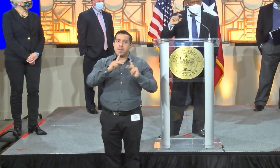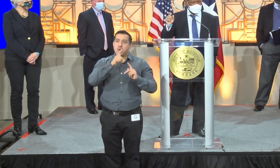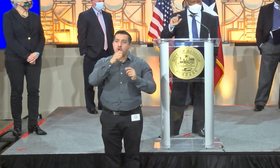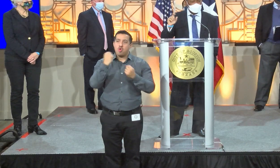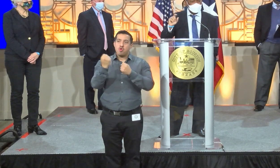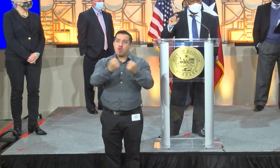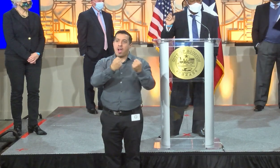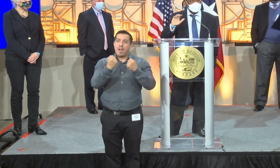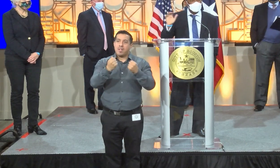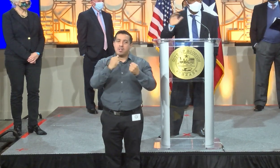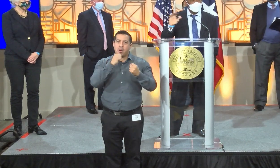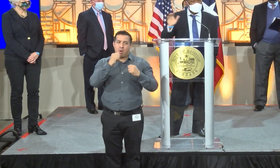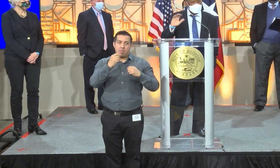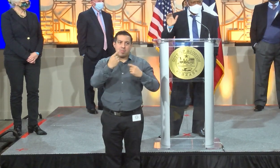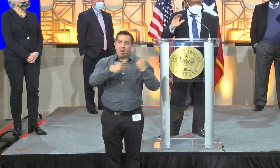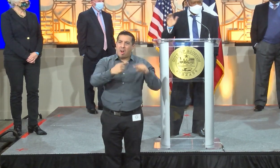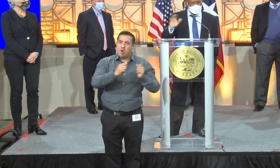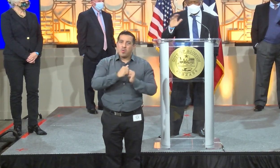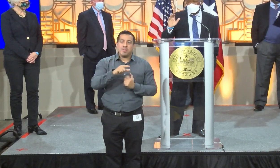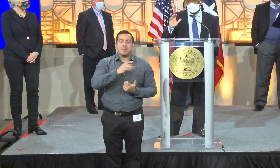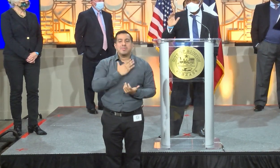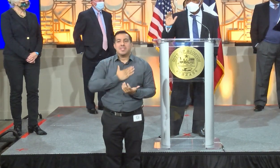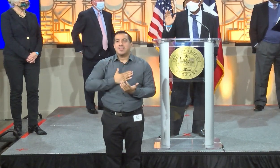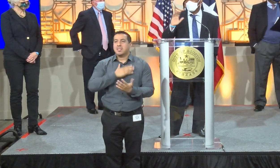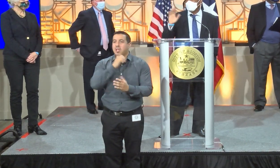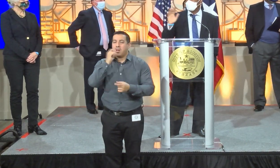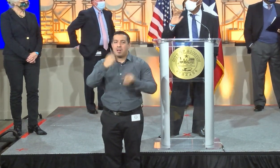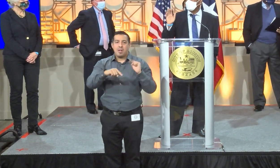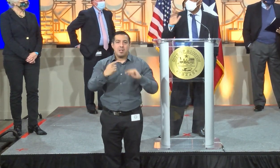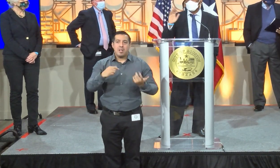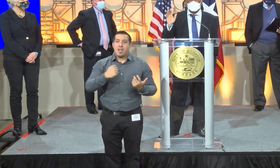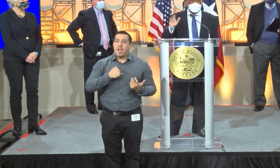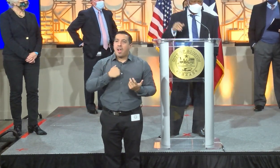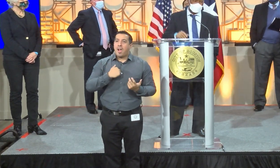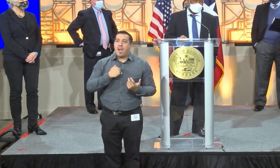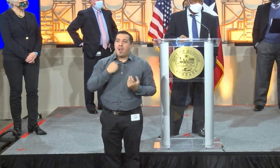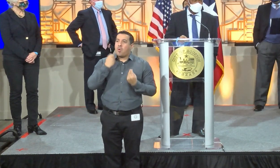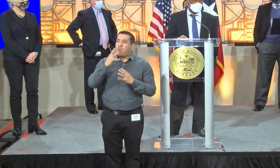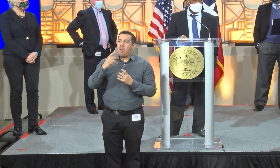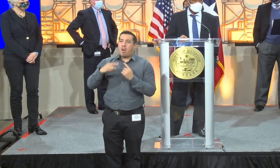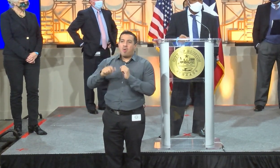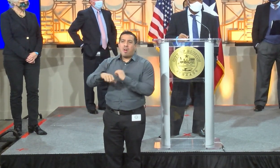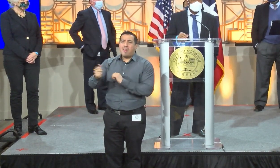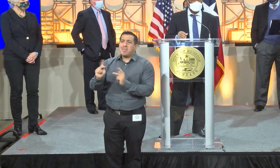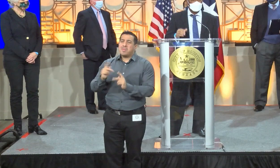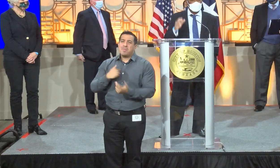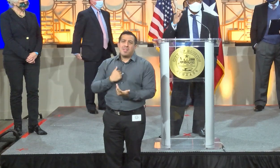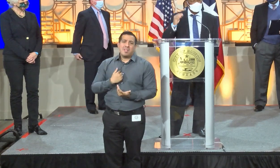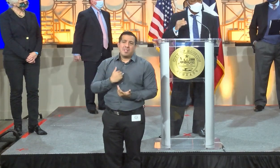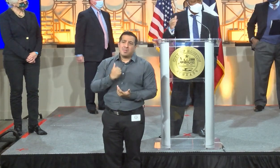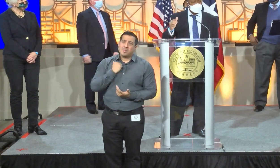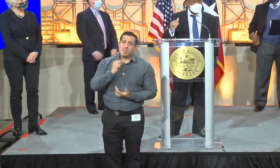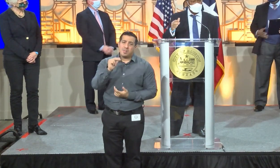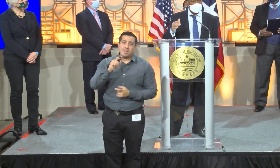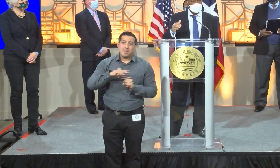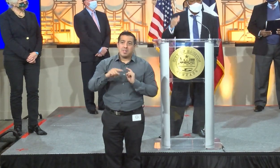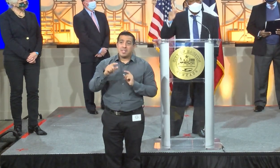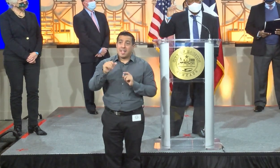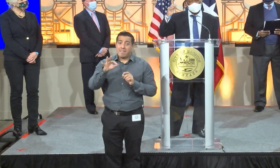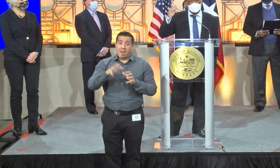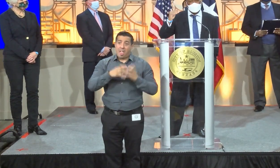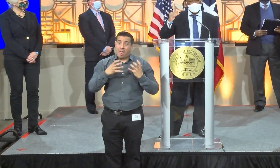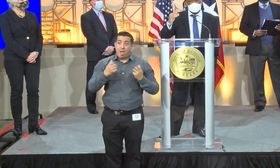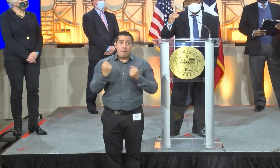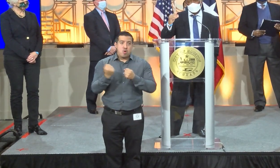driving. No arguments, please. I would not argue with anybody. So too much road